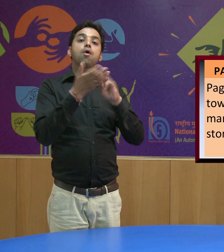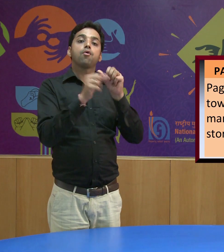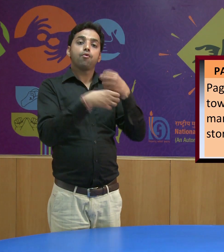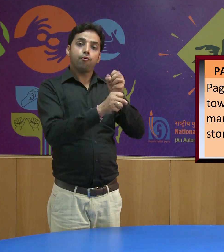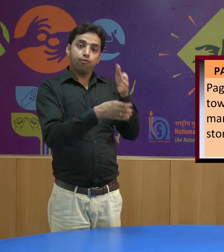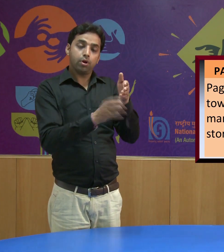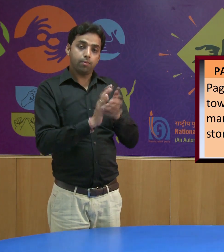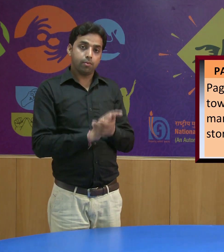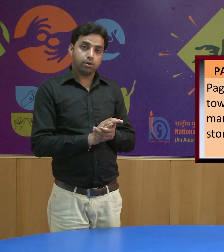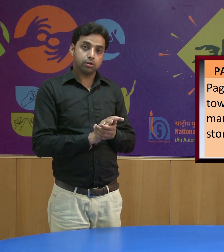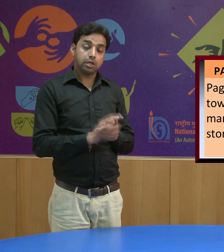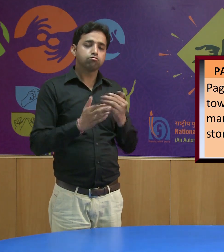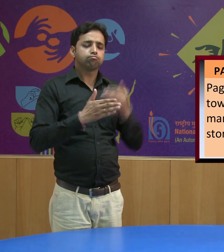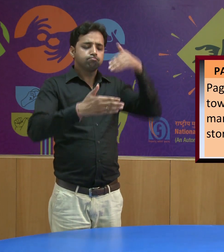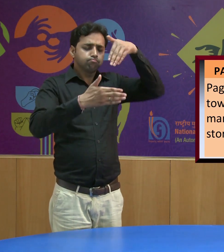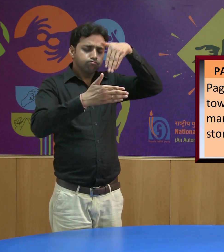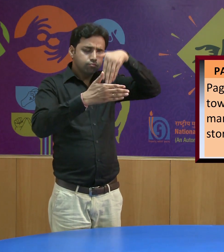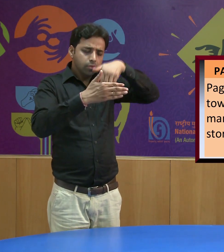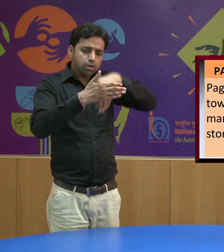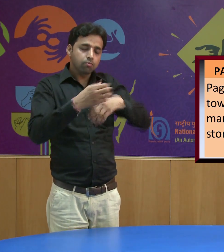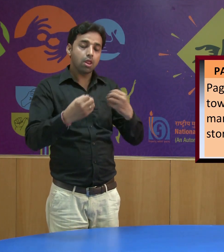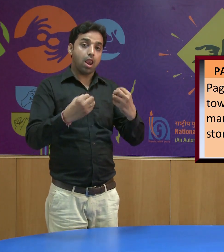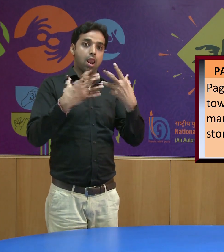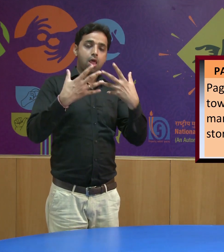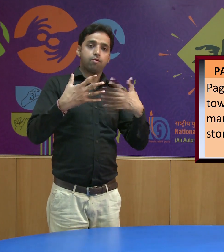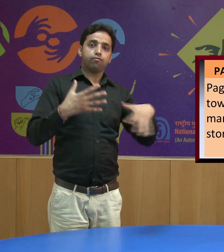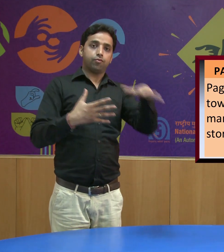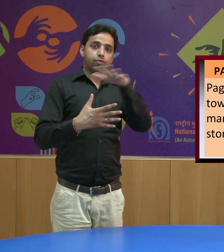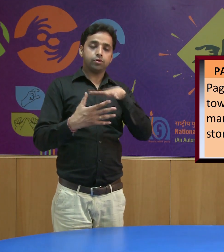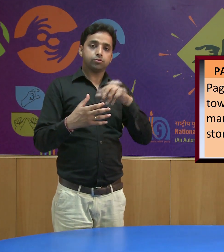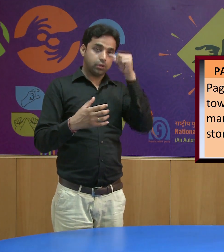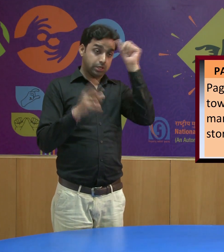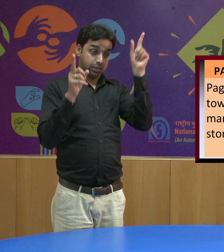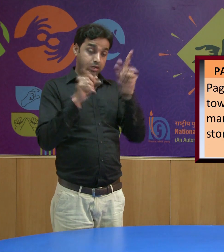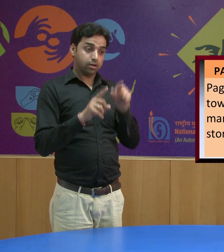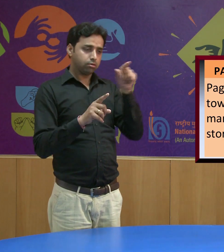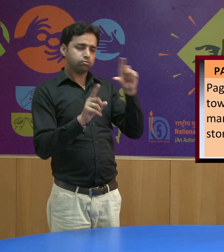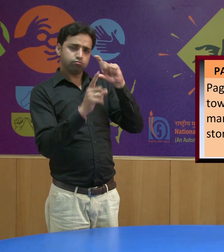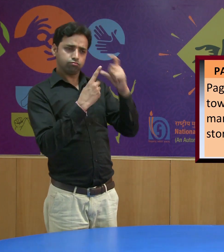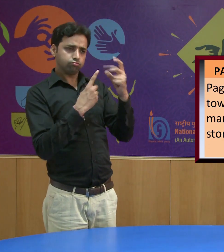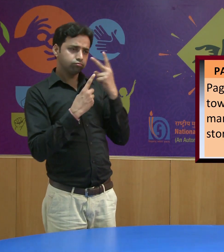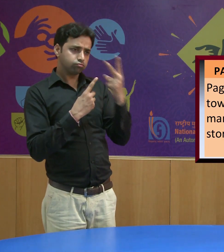was deeply influenced by the Indian culture and